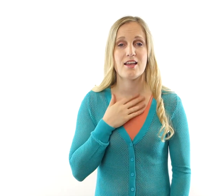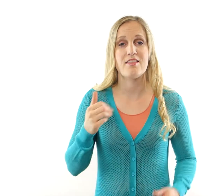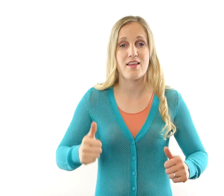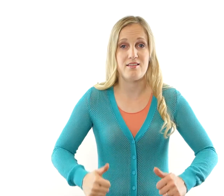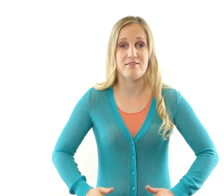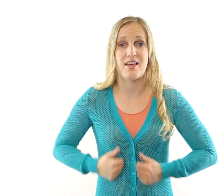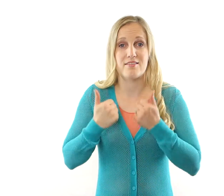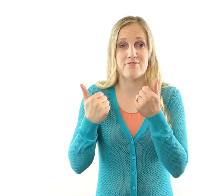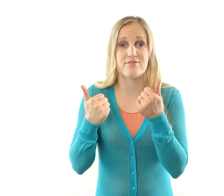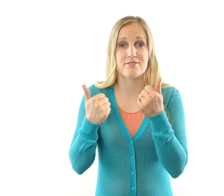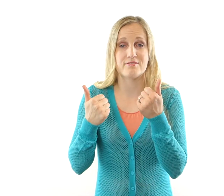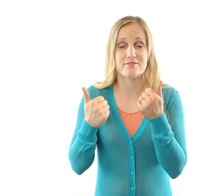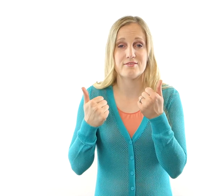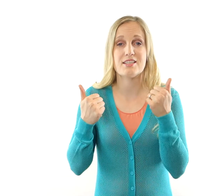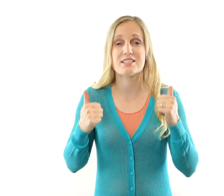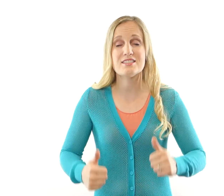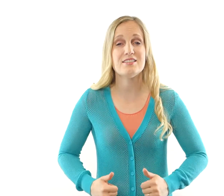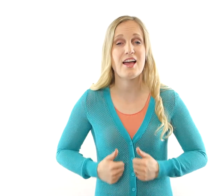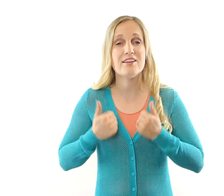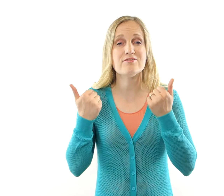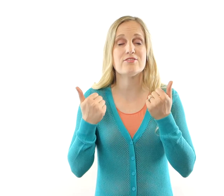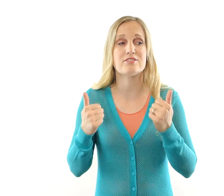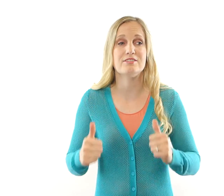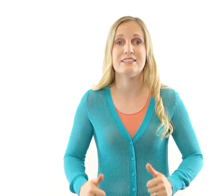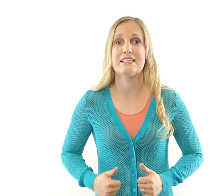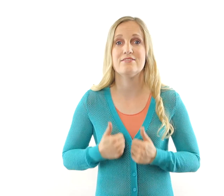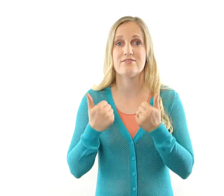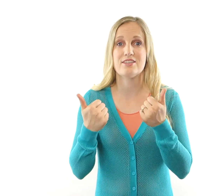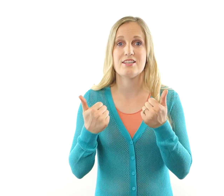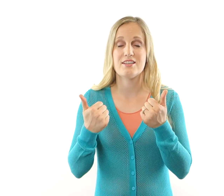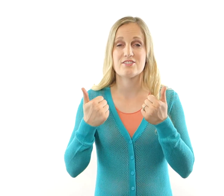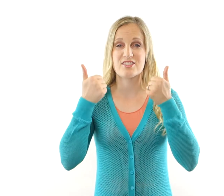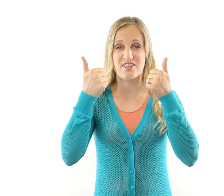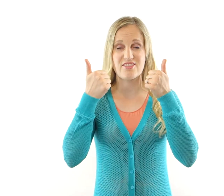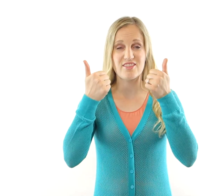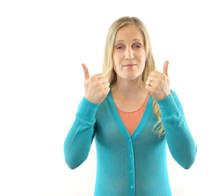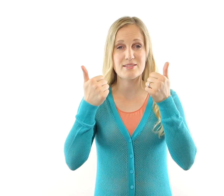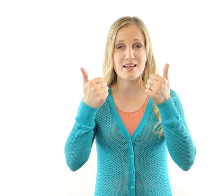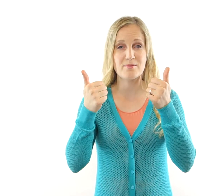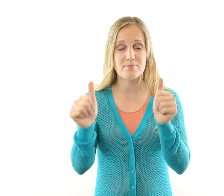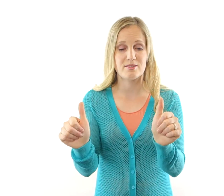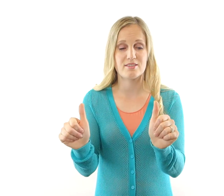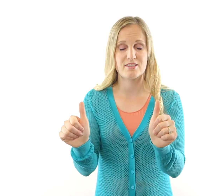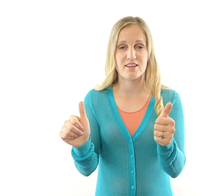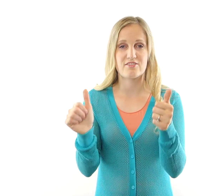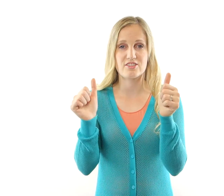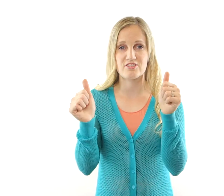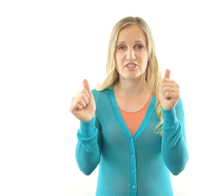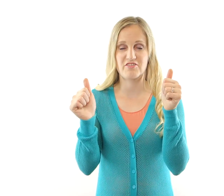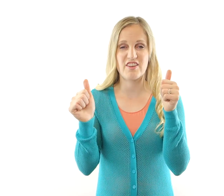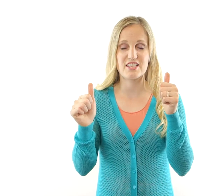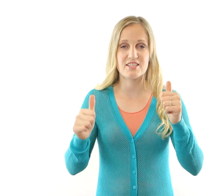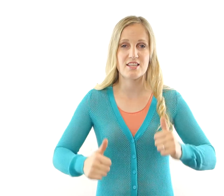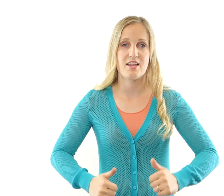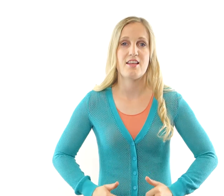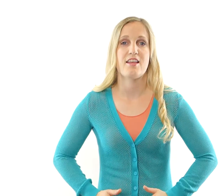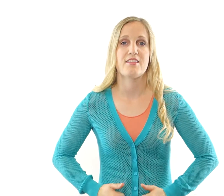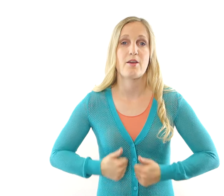and then life. This is life or live. So just have your thumbs up. They're just fists, and they go